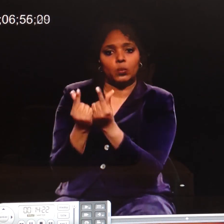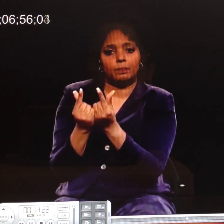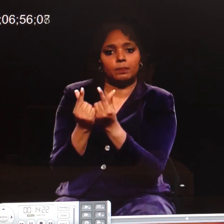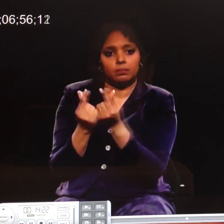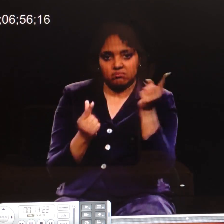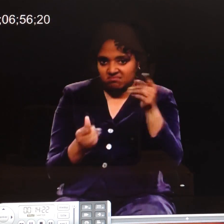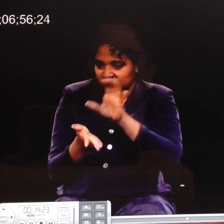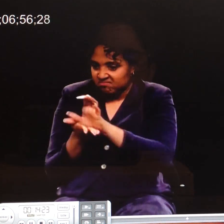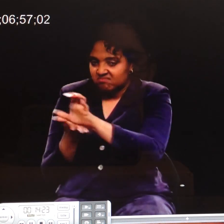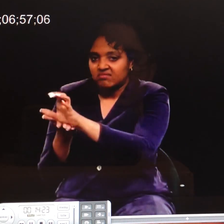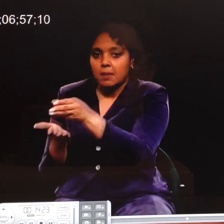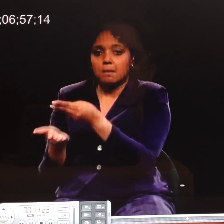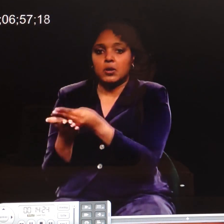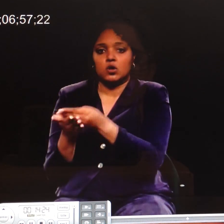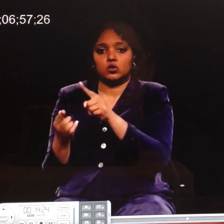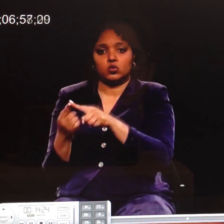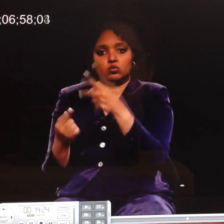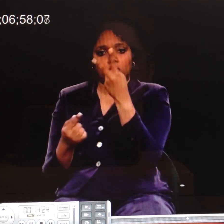federal government